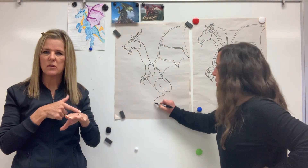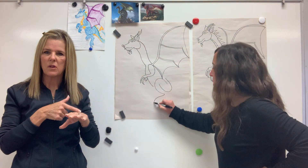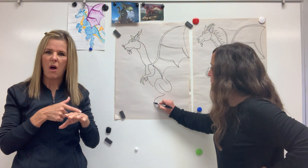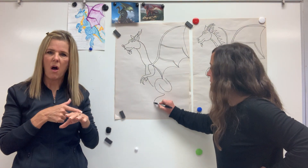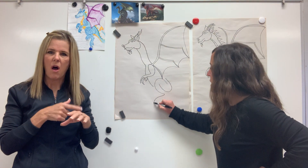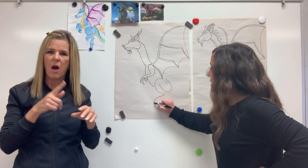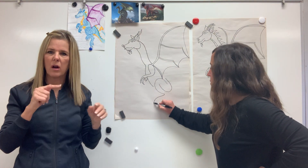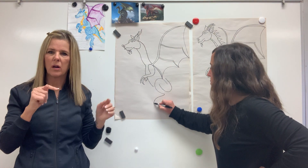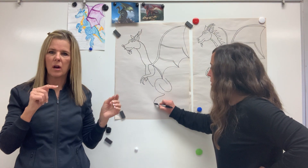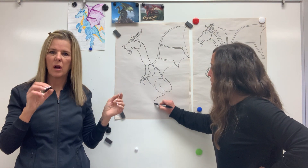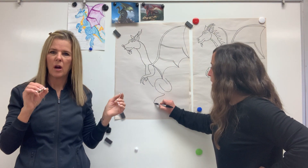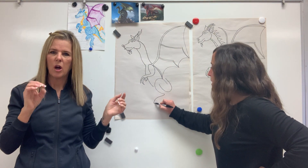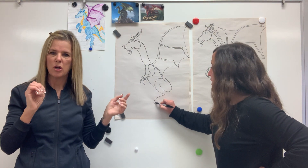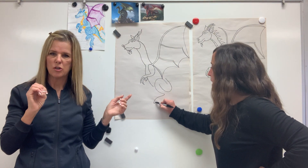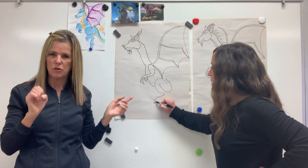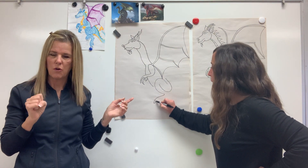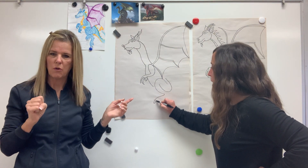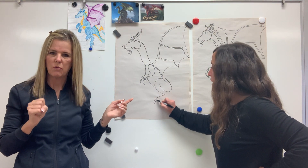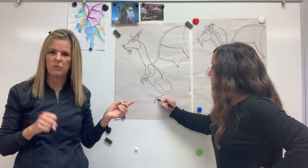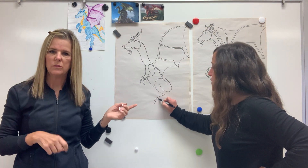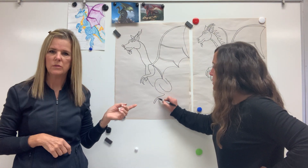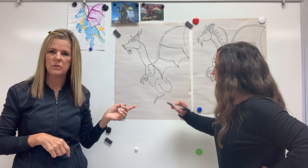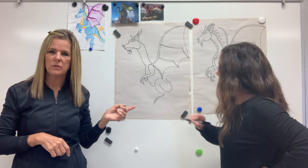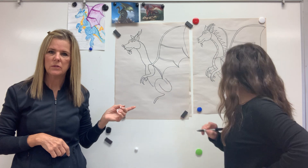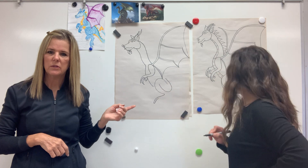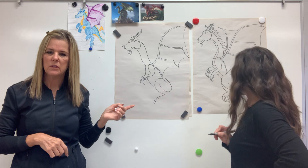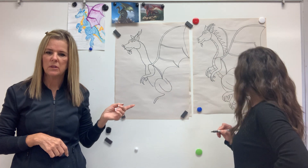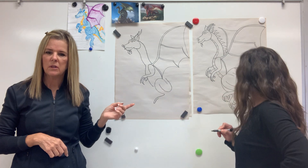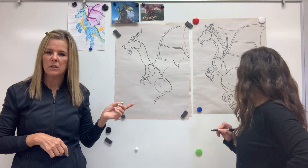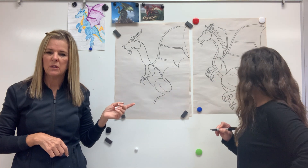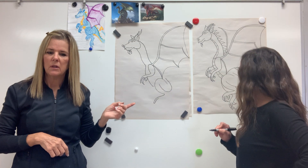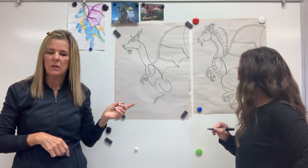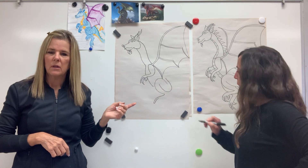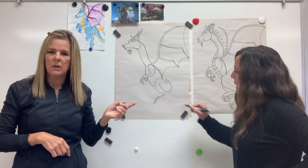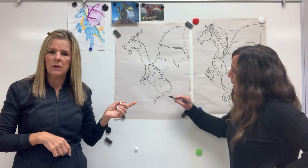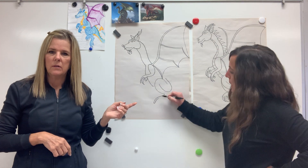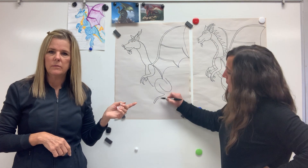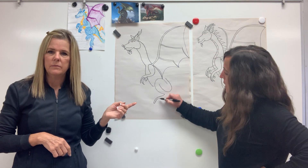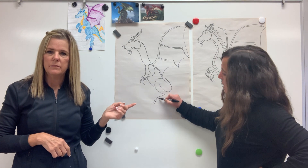dragon toes. So I'm gonna make it skinny back up, don't touch.